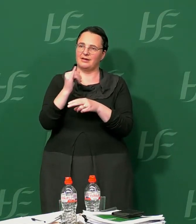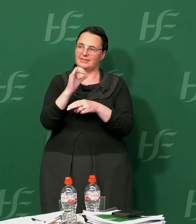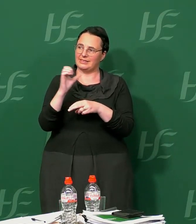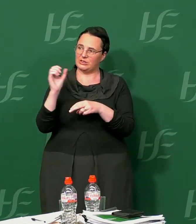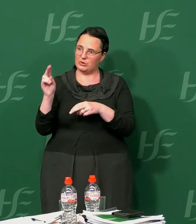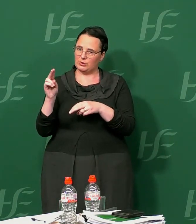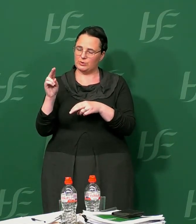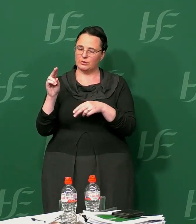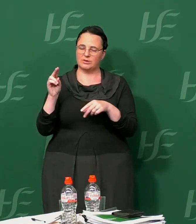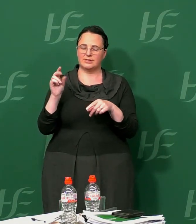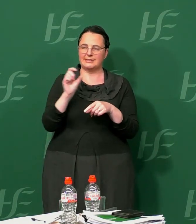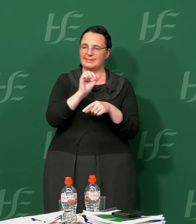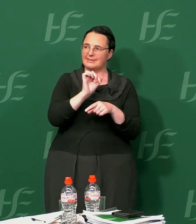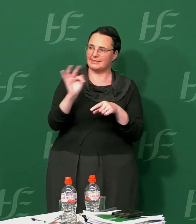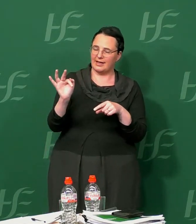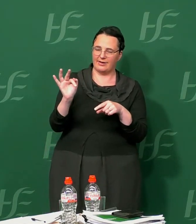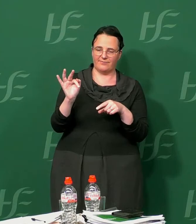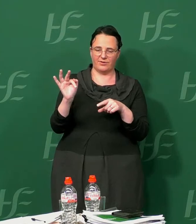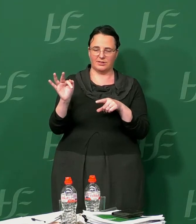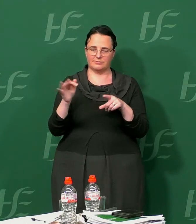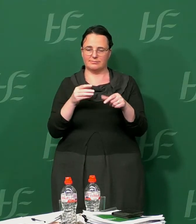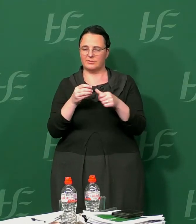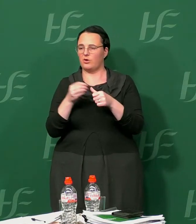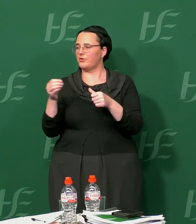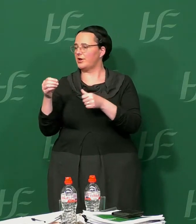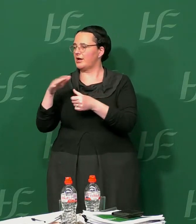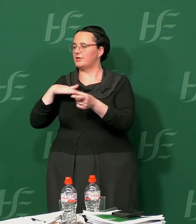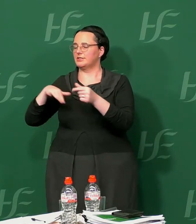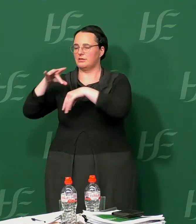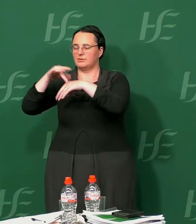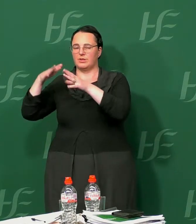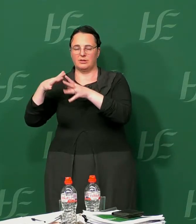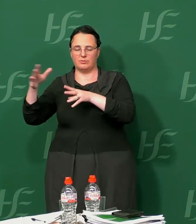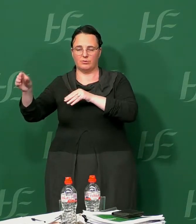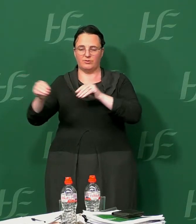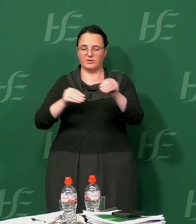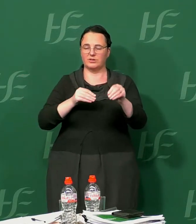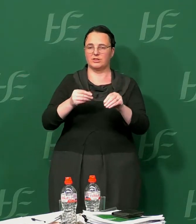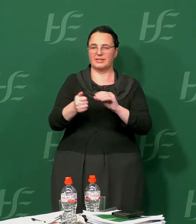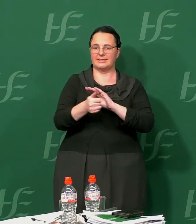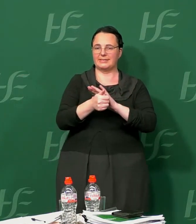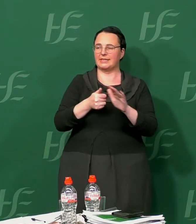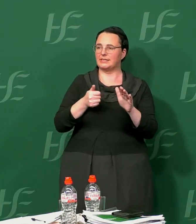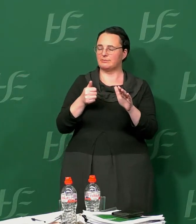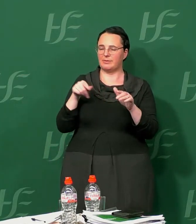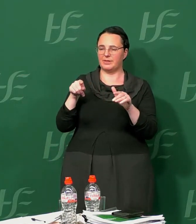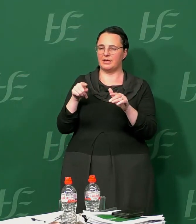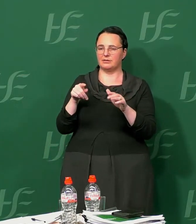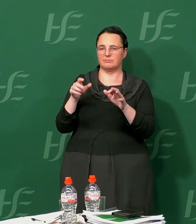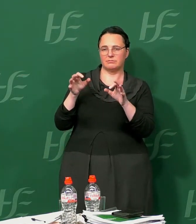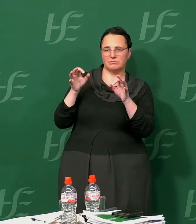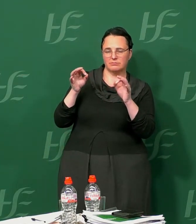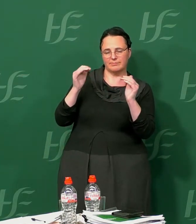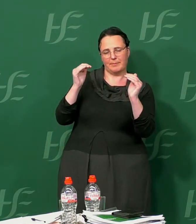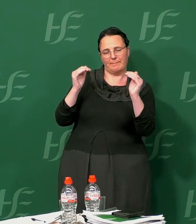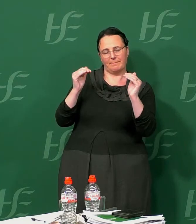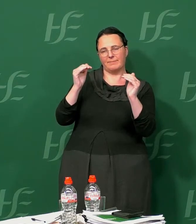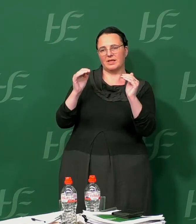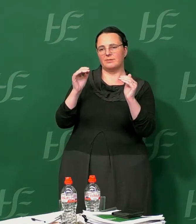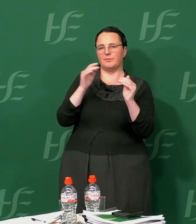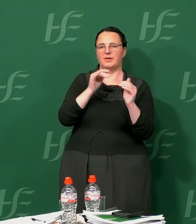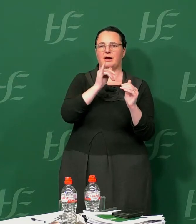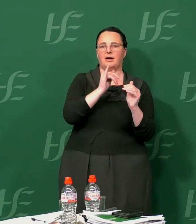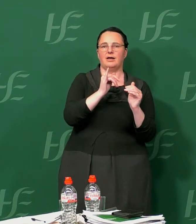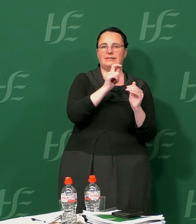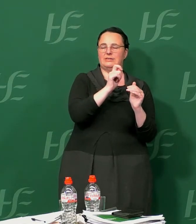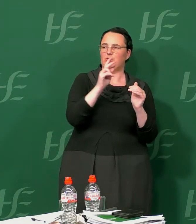The staff involves staff redeployment. There are some staff who has skill set close but not identical to what ITU staff are, and they're